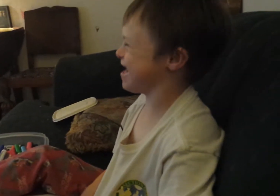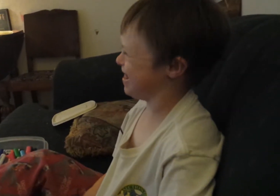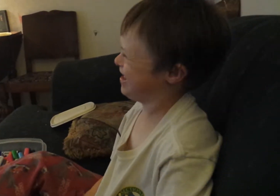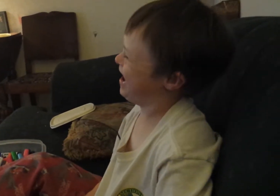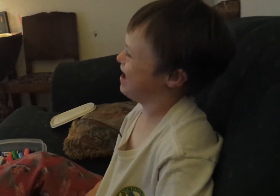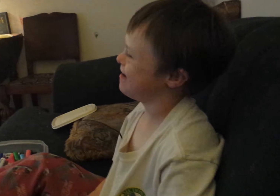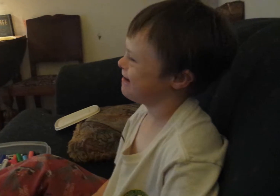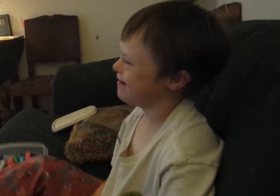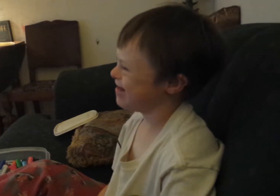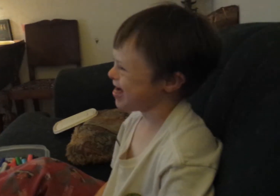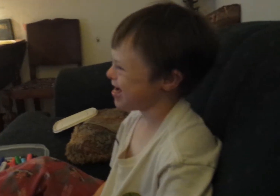so smart!